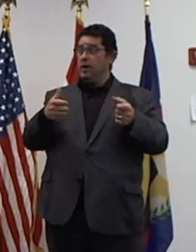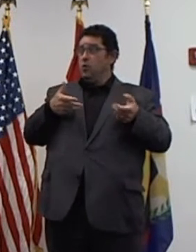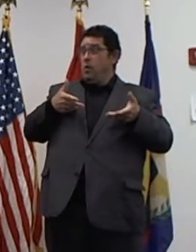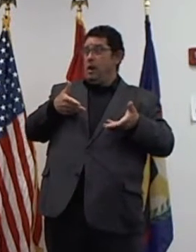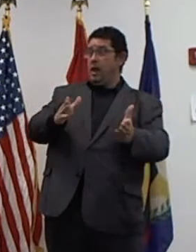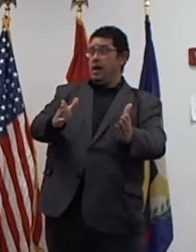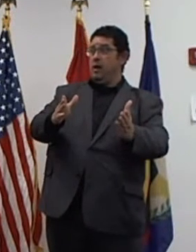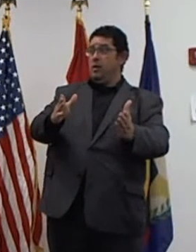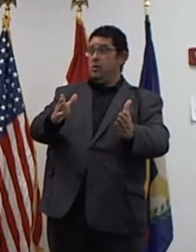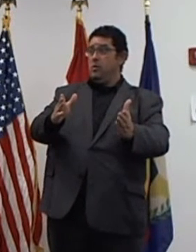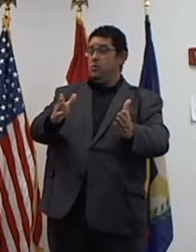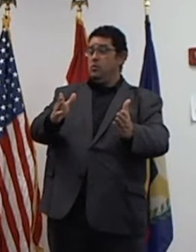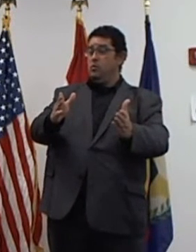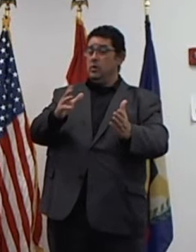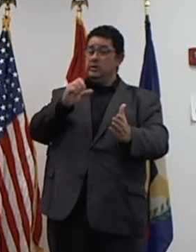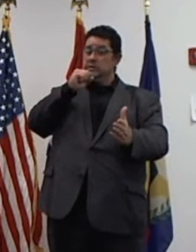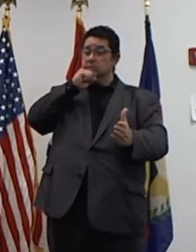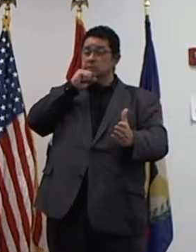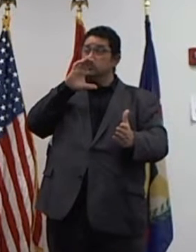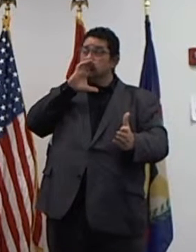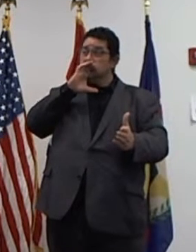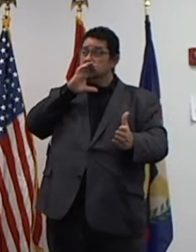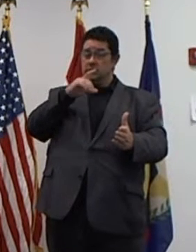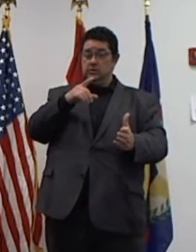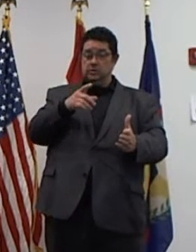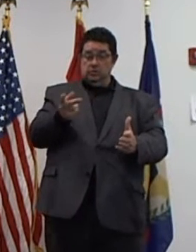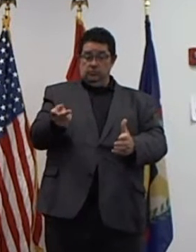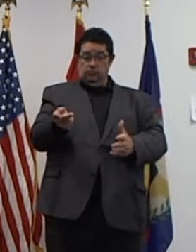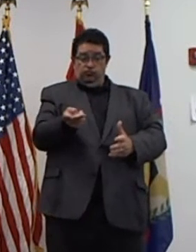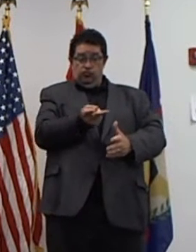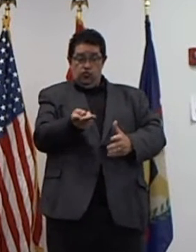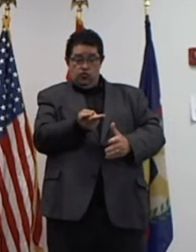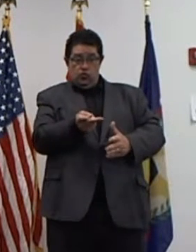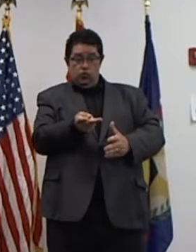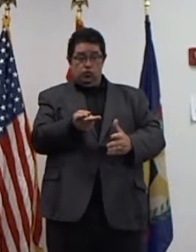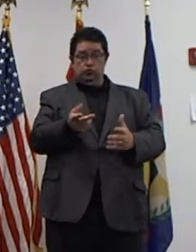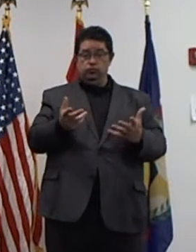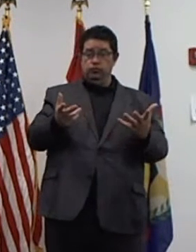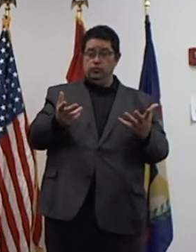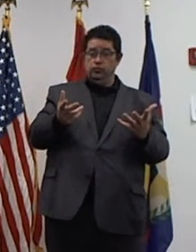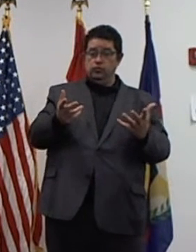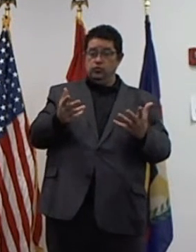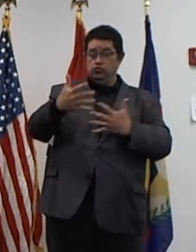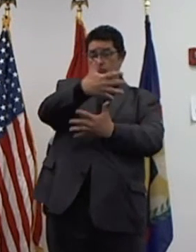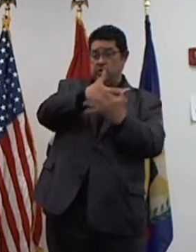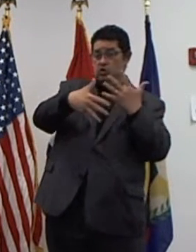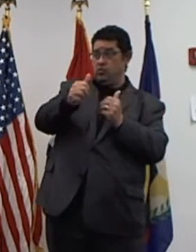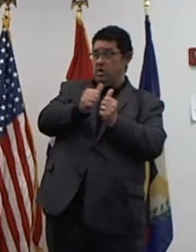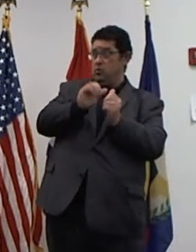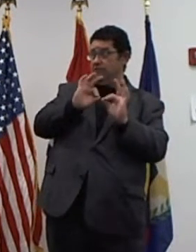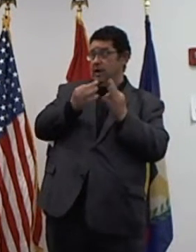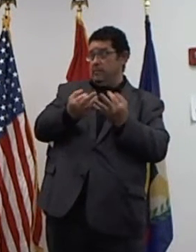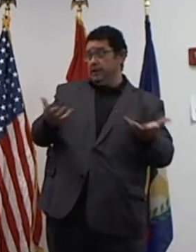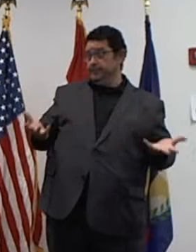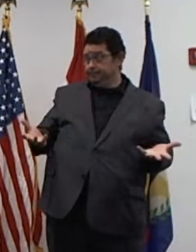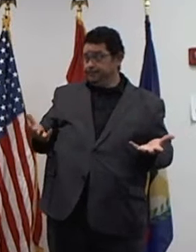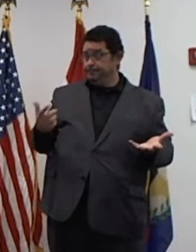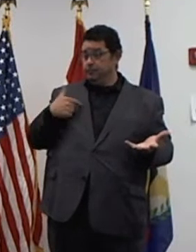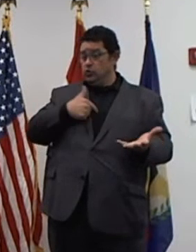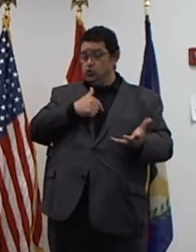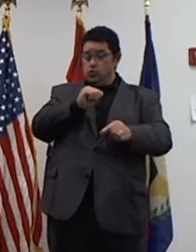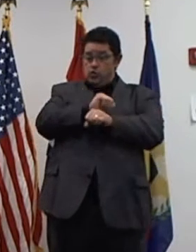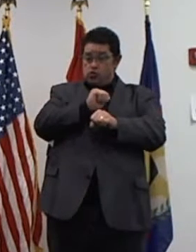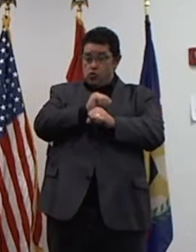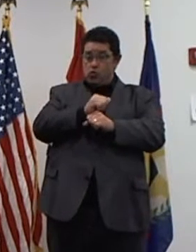our seniors in these residential care facilities to interact with their family members. And we've worked very